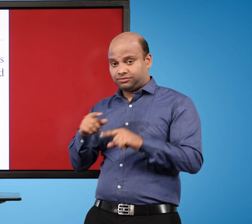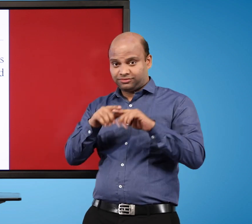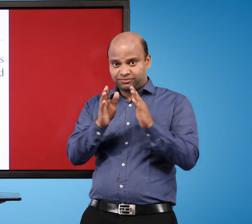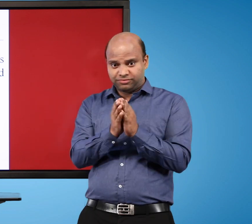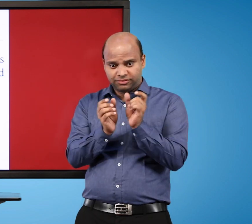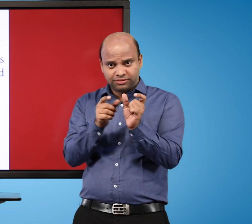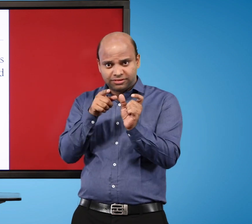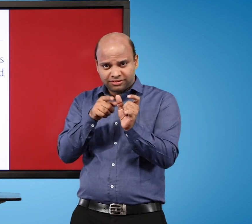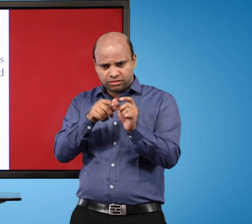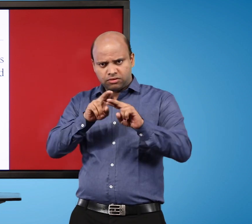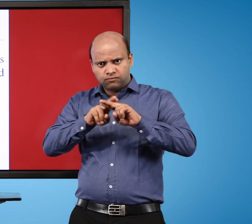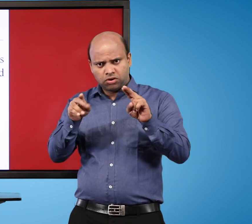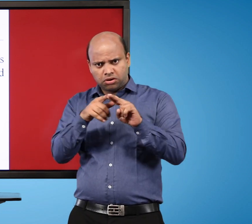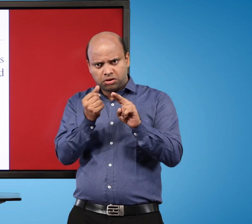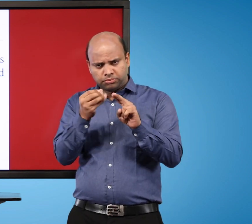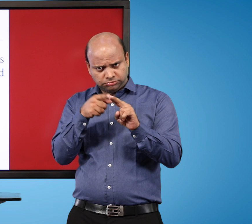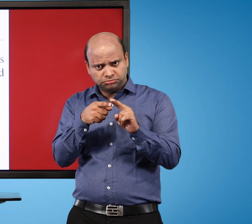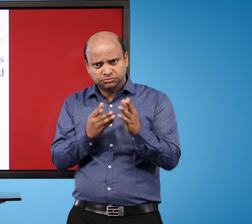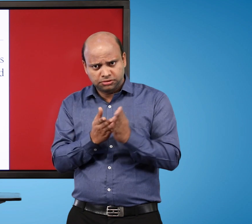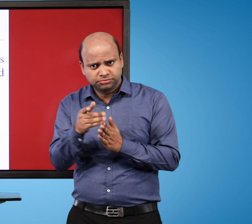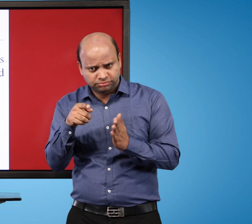Is the result always a whole number?